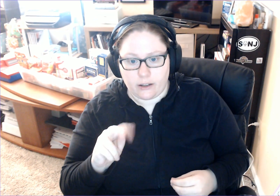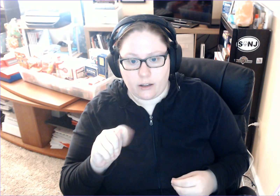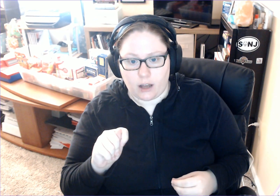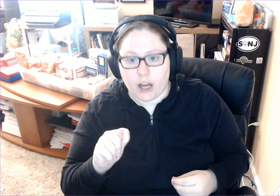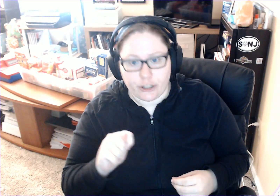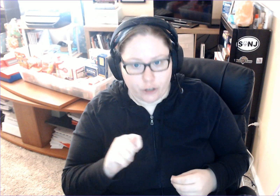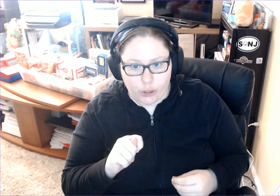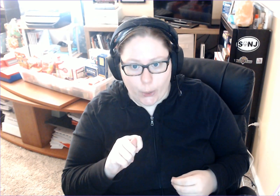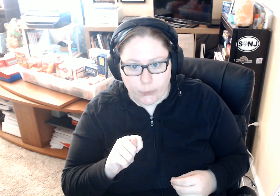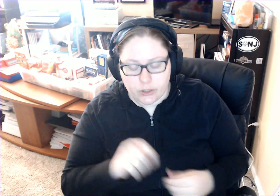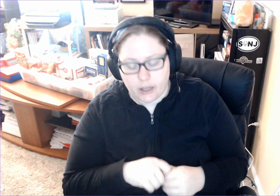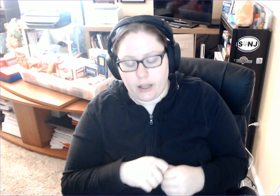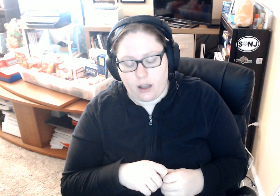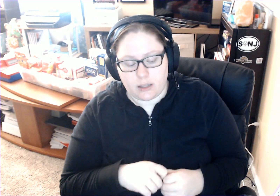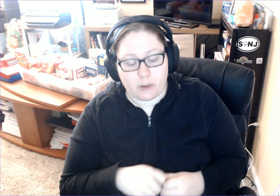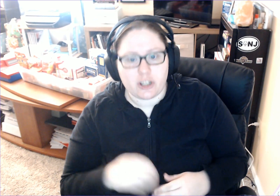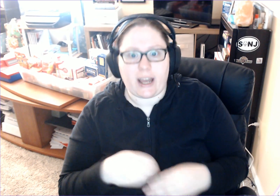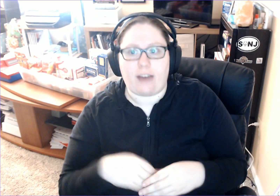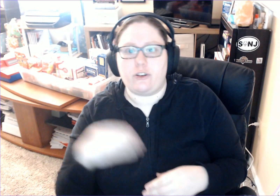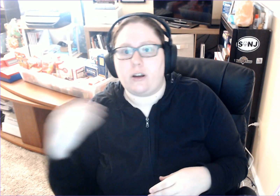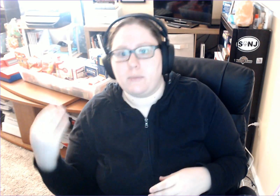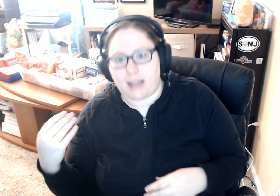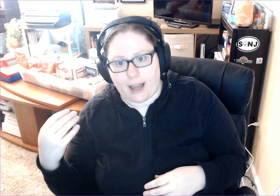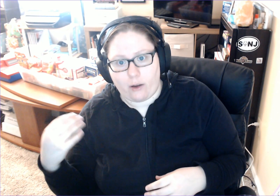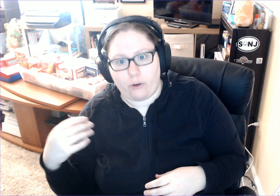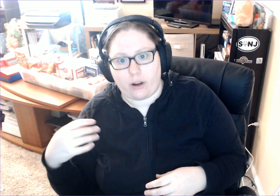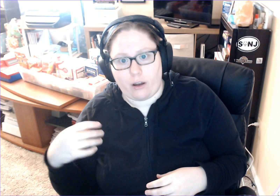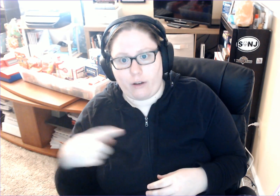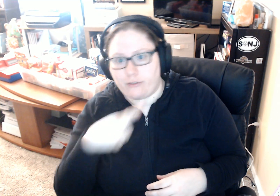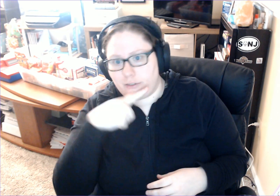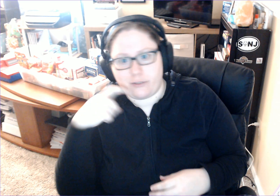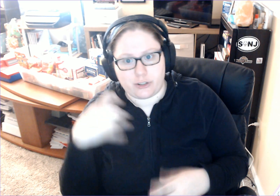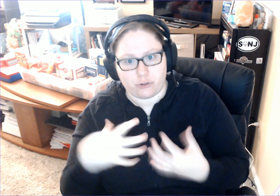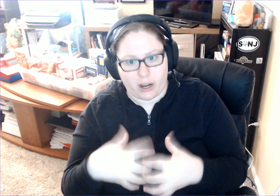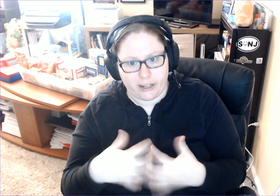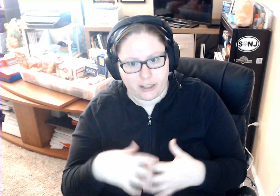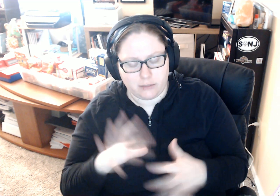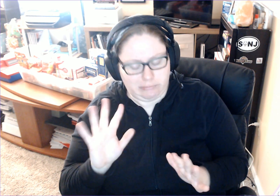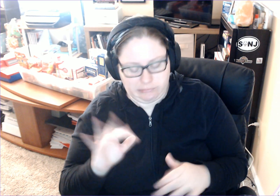your clothes, especially after it comes out of the dryer. Yeah.